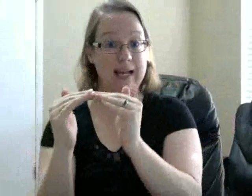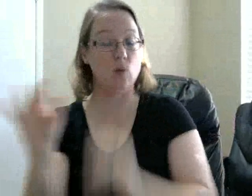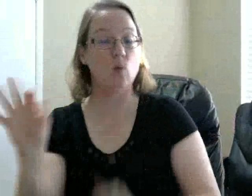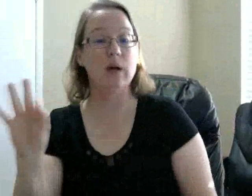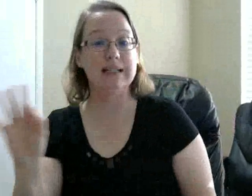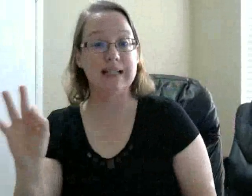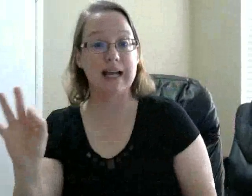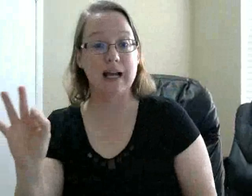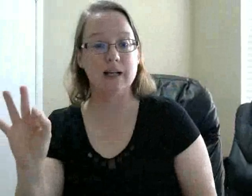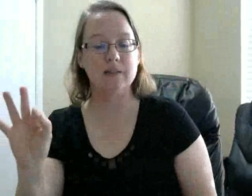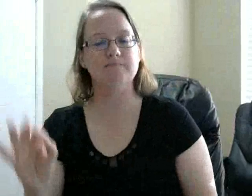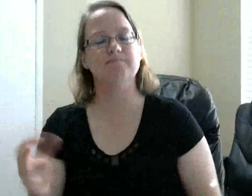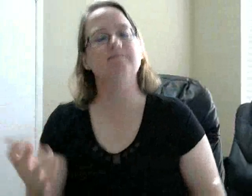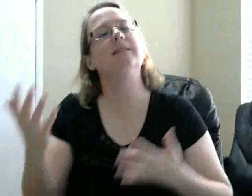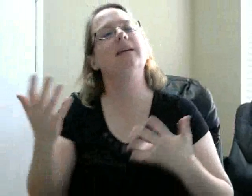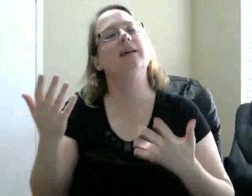Let's do some harder problems.